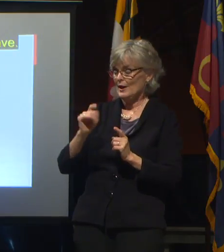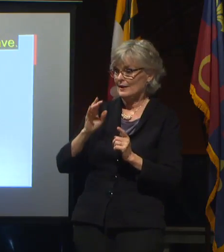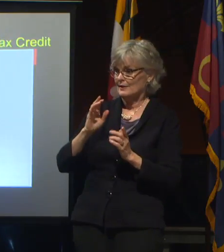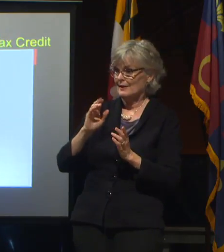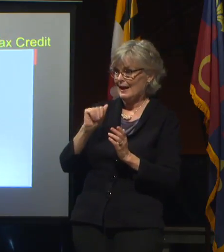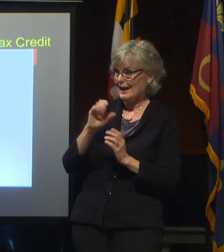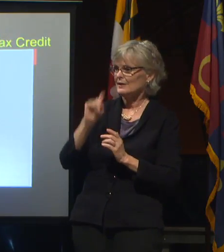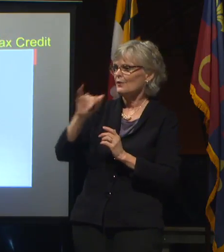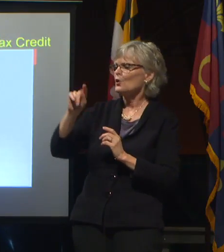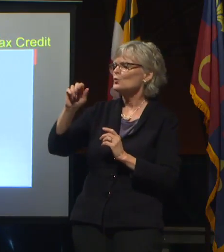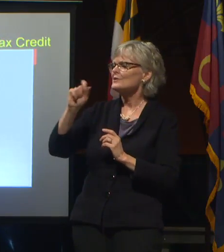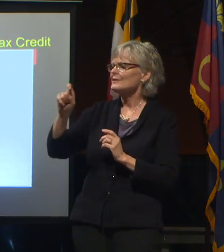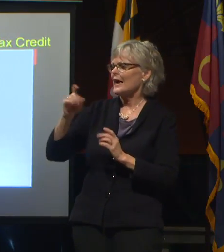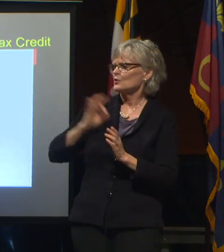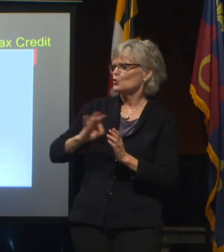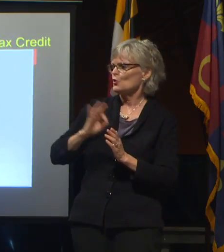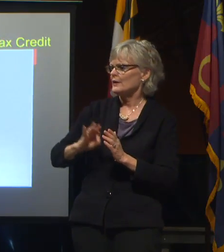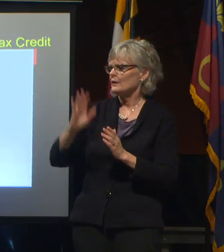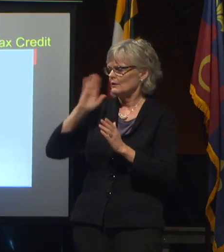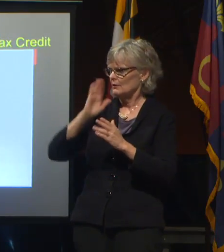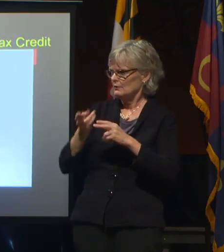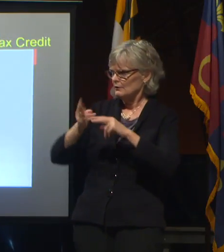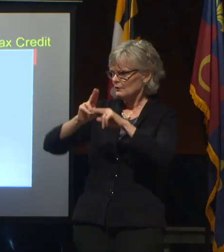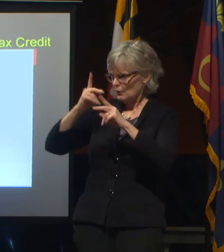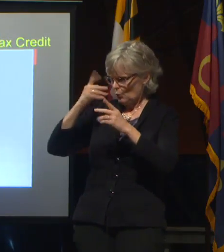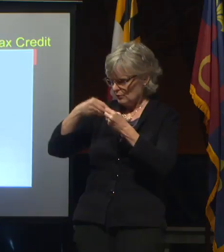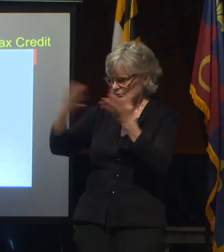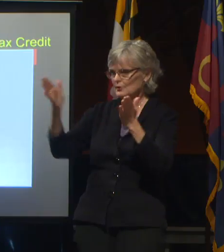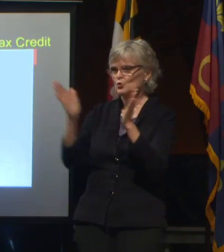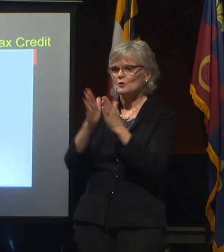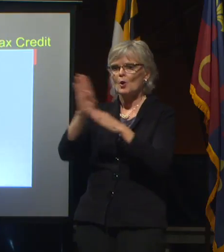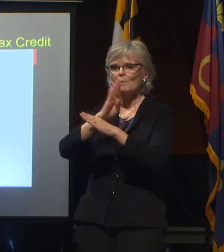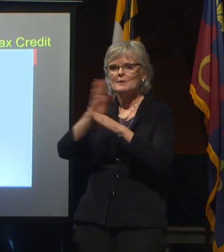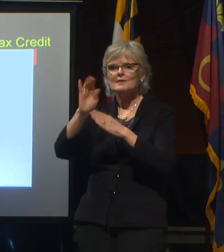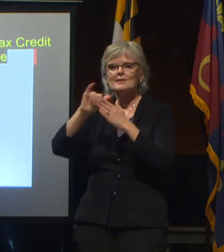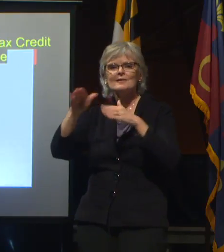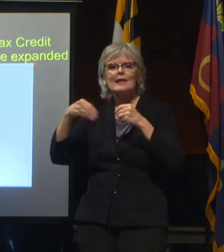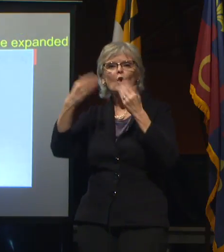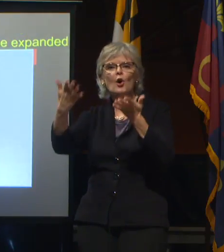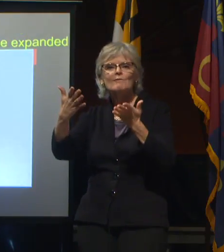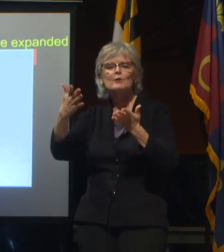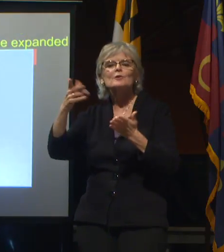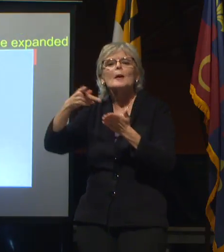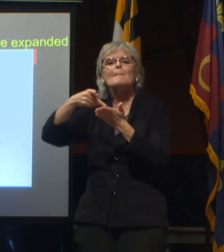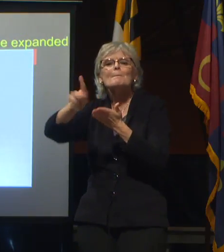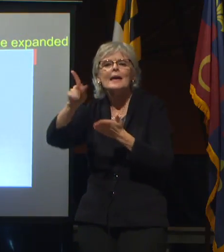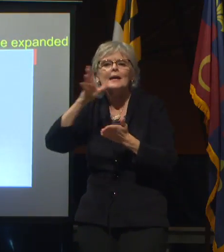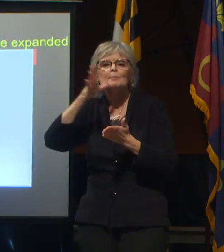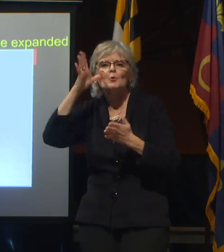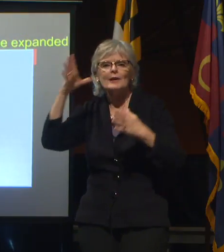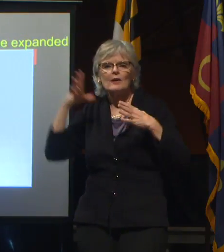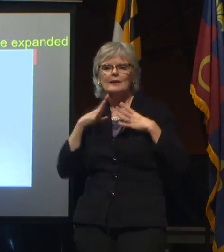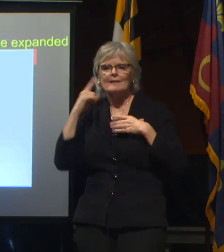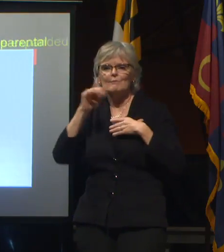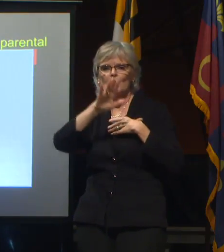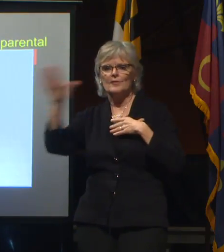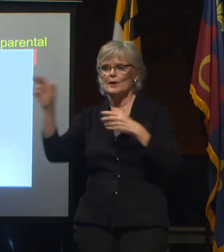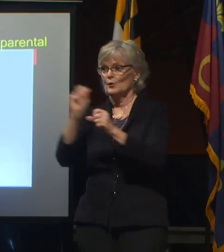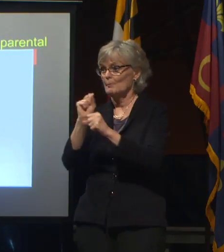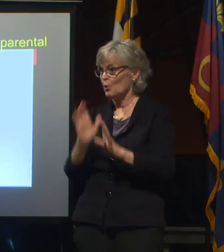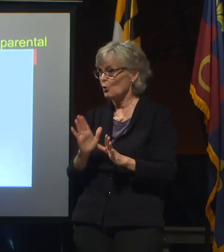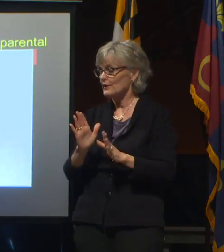these tax credits will be expanded to small businesses that offer paid parental leave to their employees.